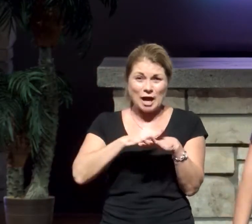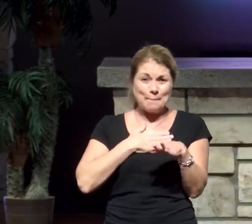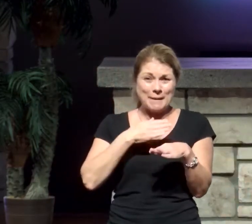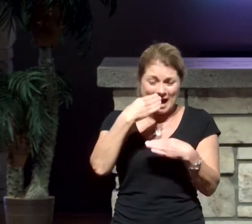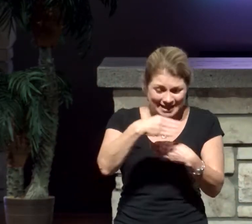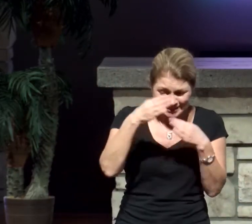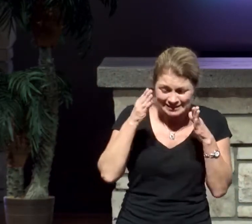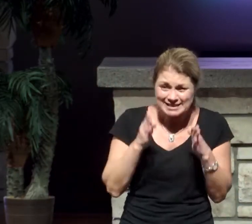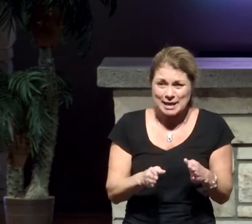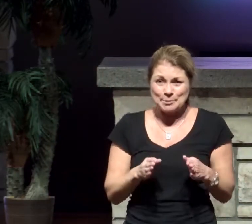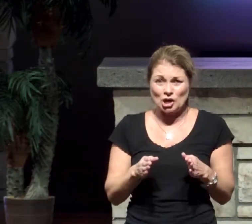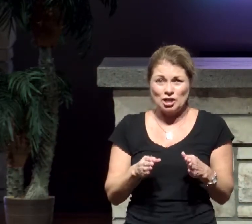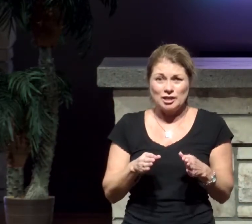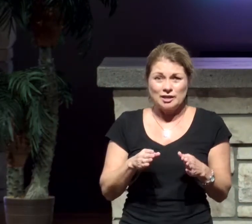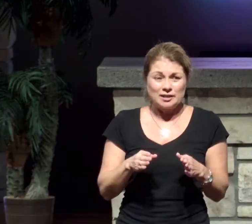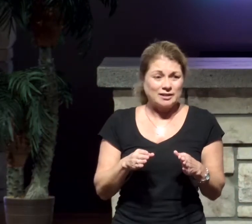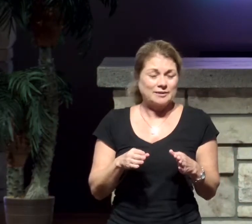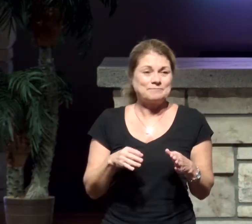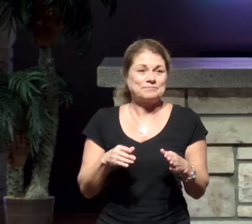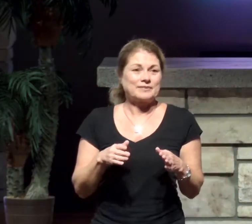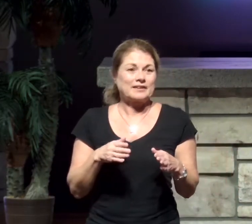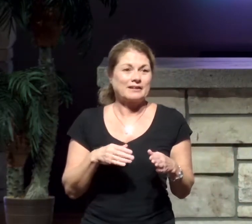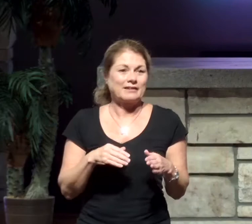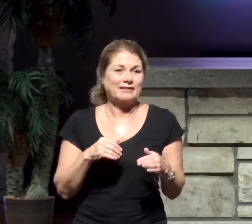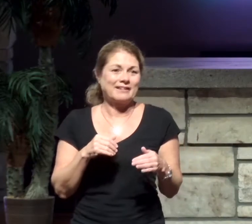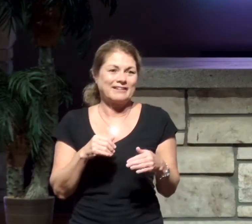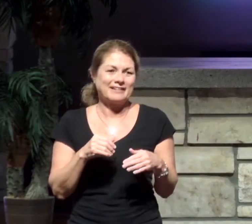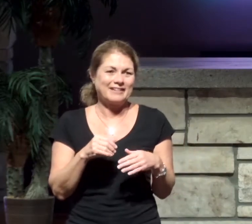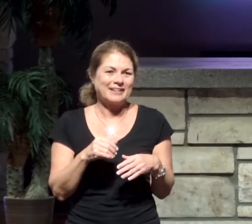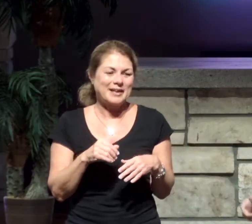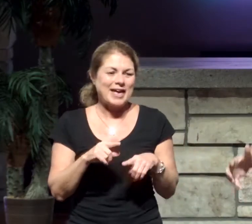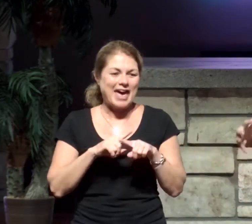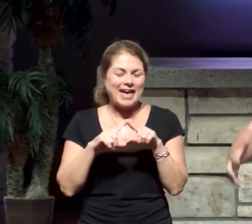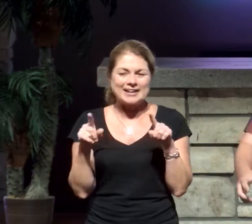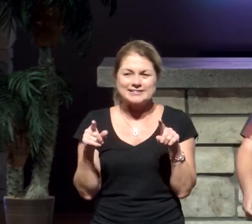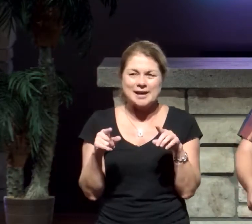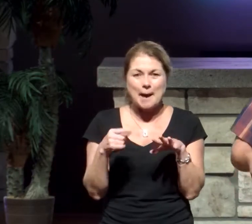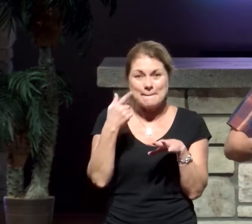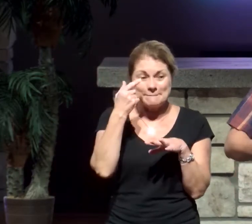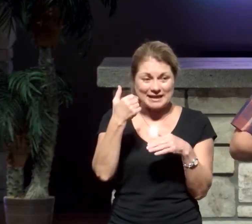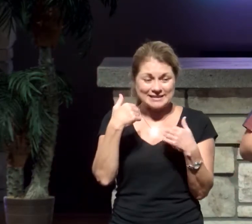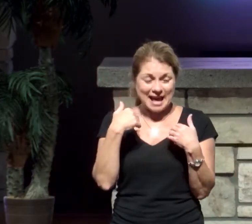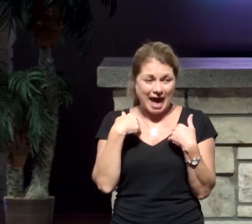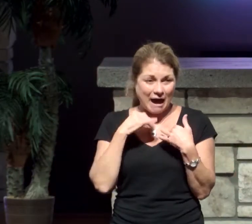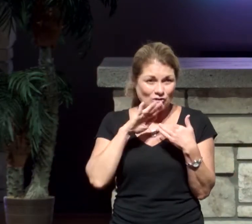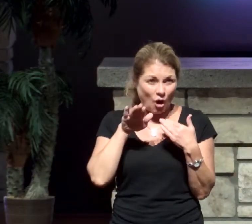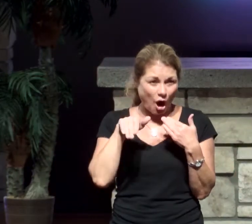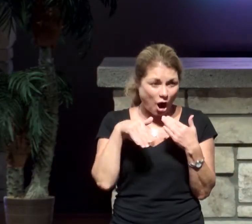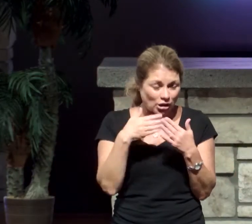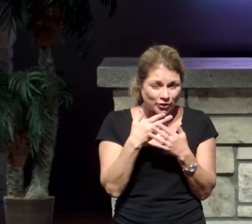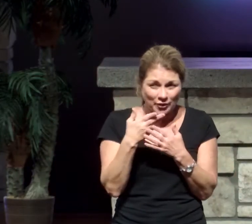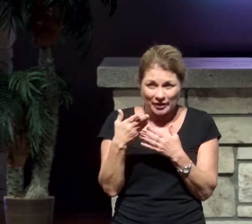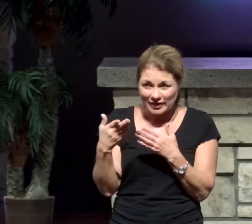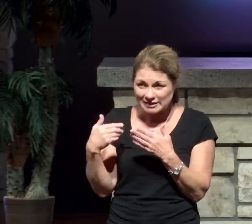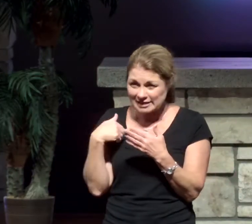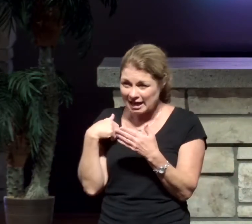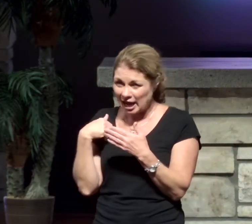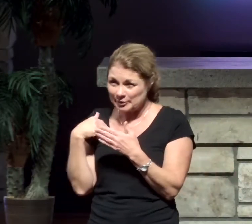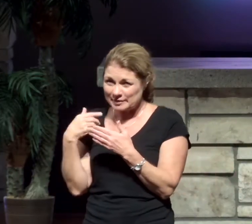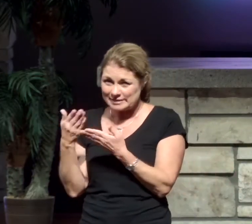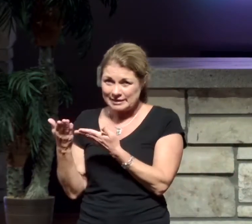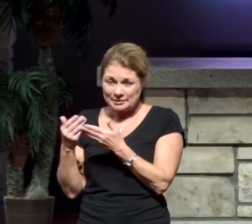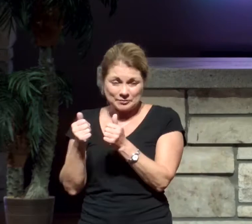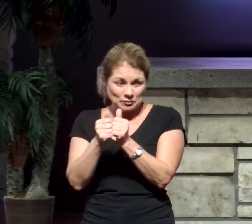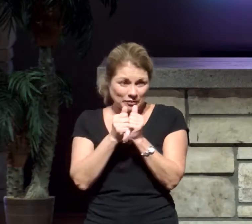could recount every single time that she had wronged us. And here's the thing. Because I had all of those things that I was carrying around with me, it